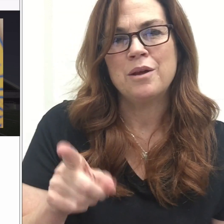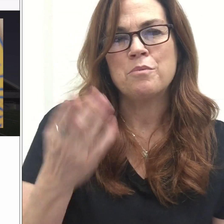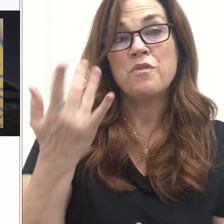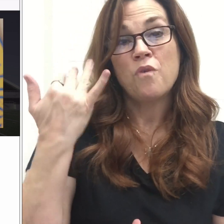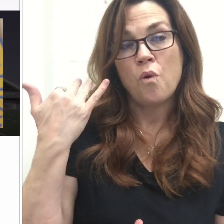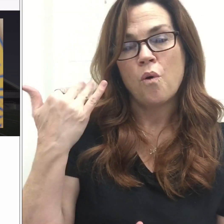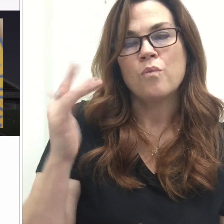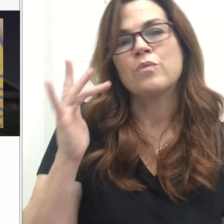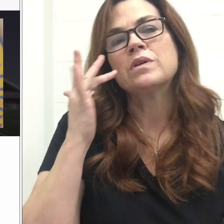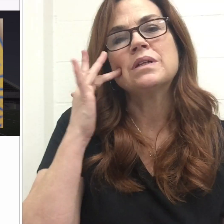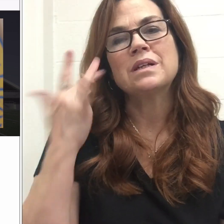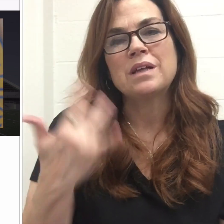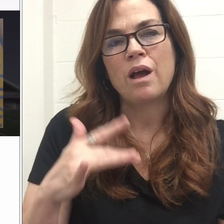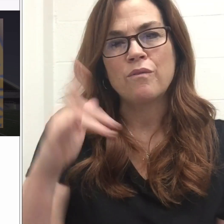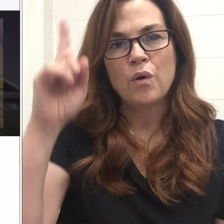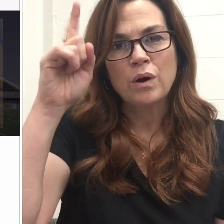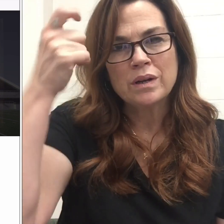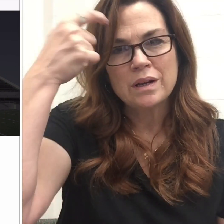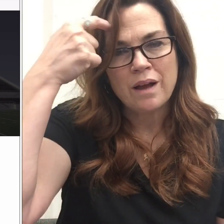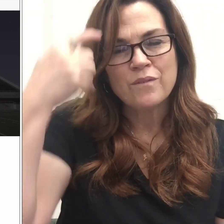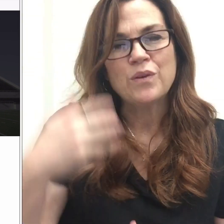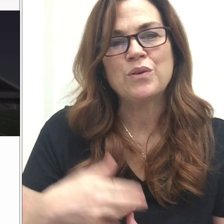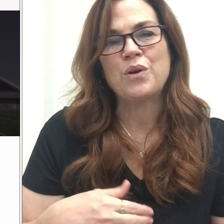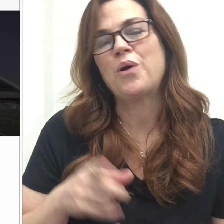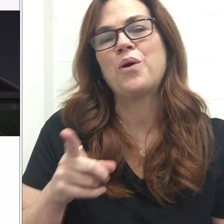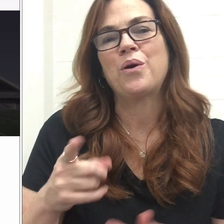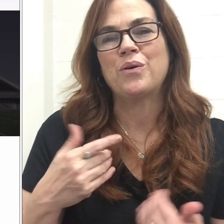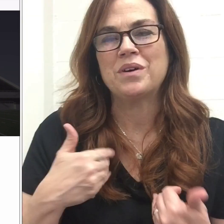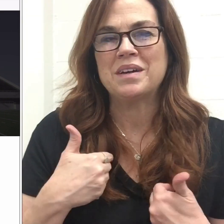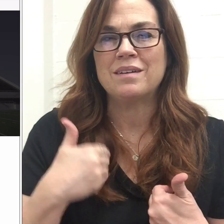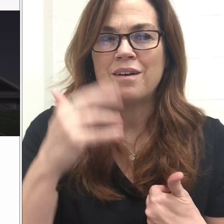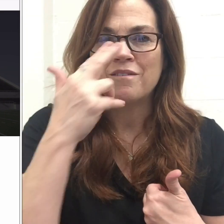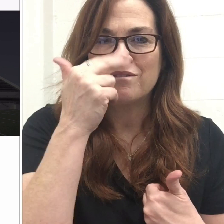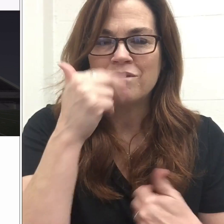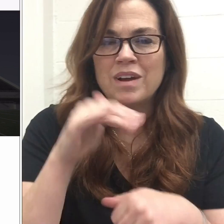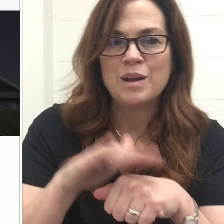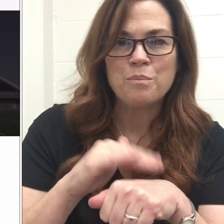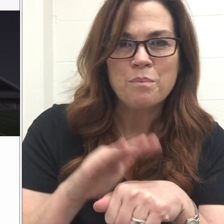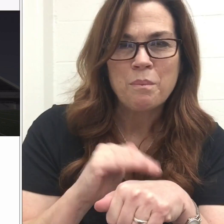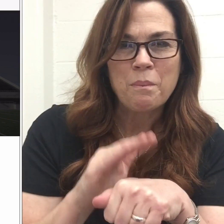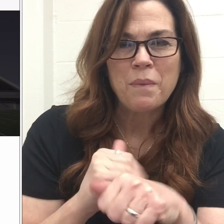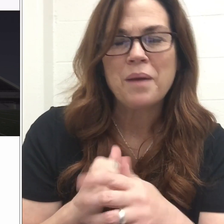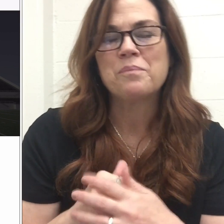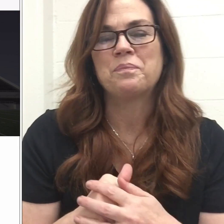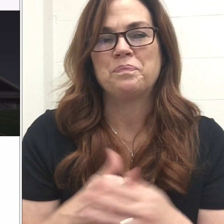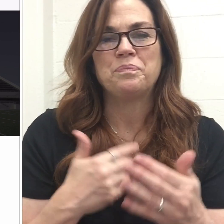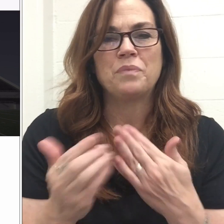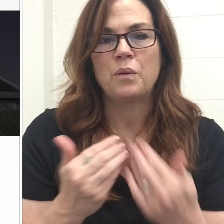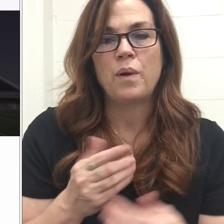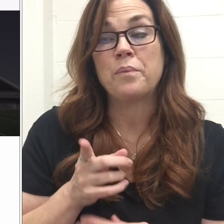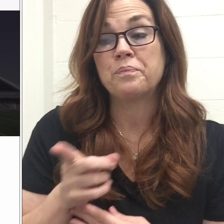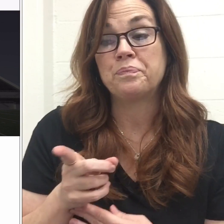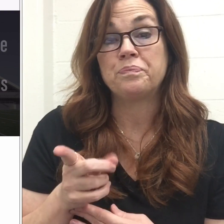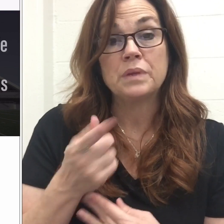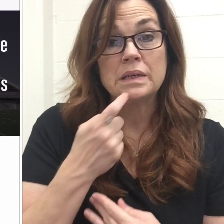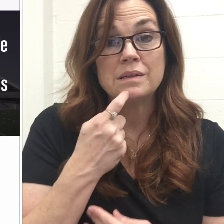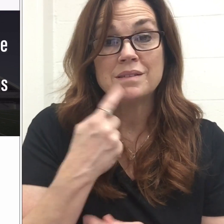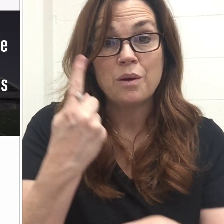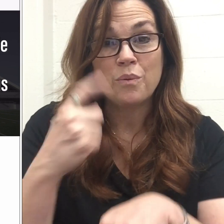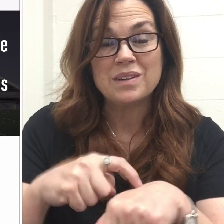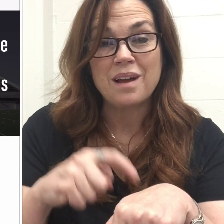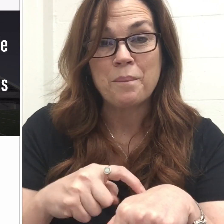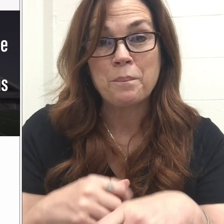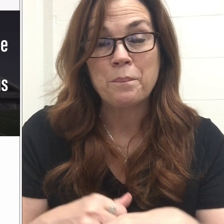of a human being. My man's got a pet donkey and a pet mini horse in his mansion. Listen to what Arnold says. The